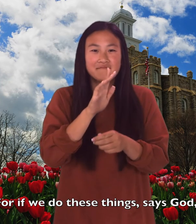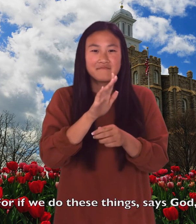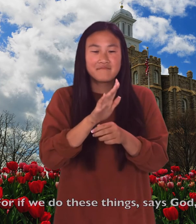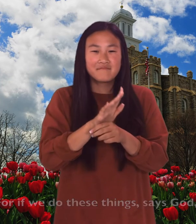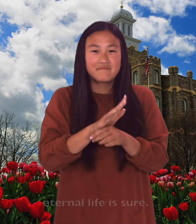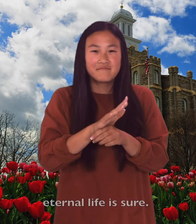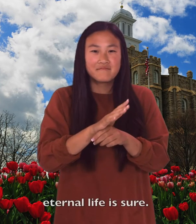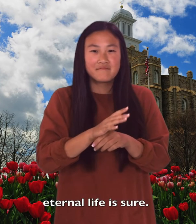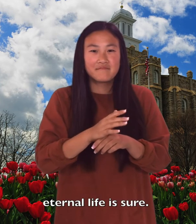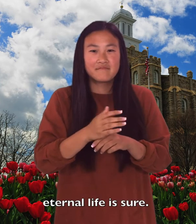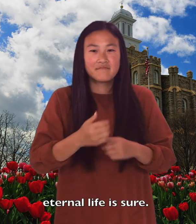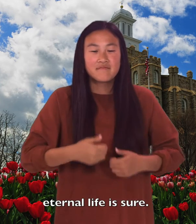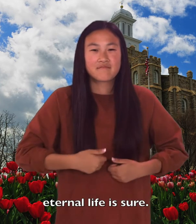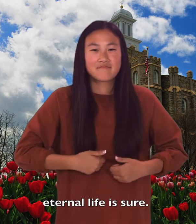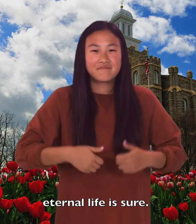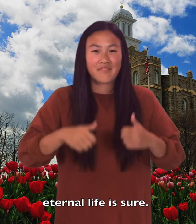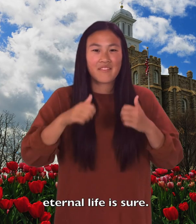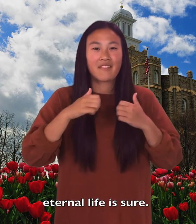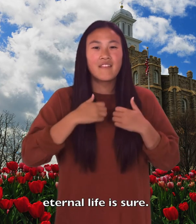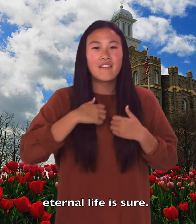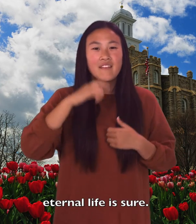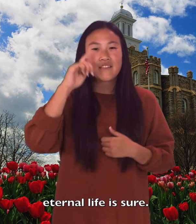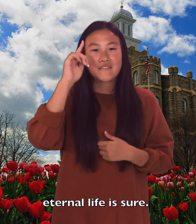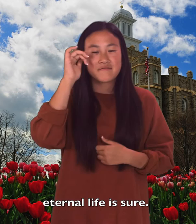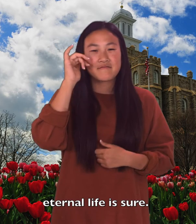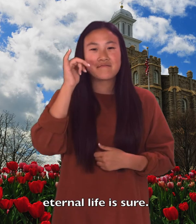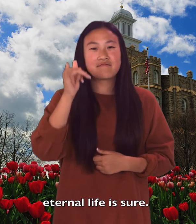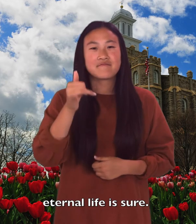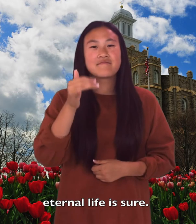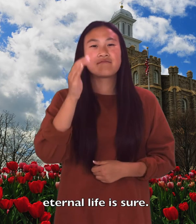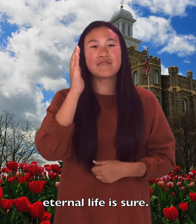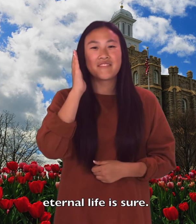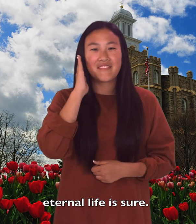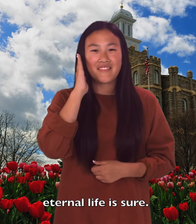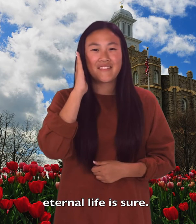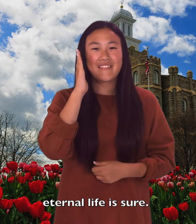Eternal life is sure